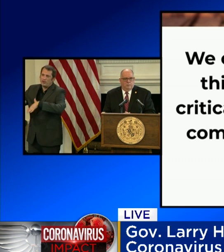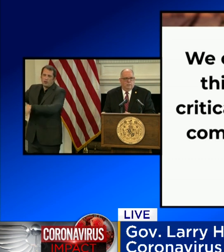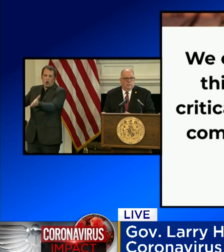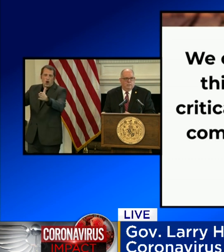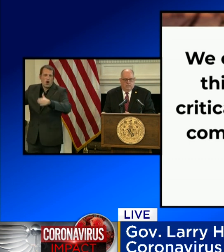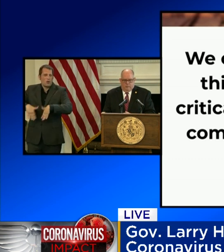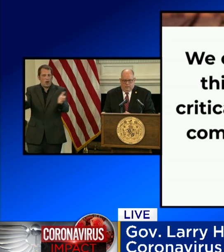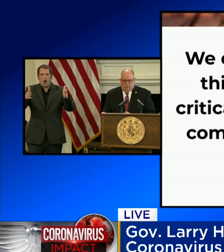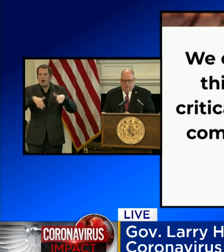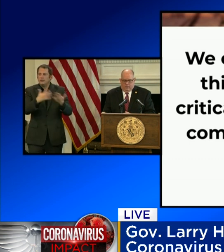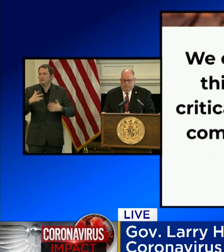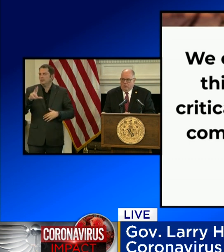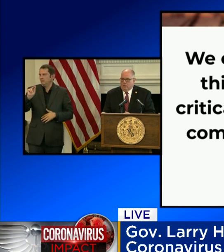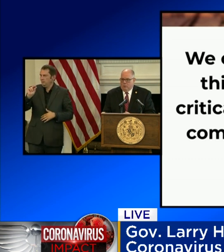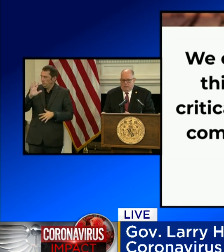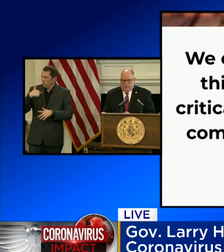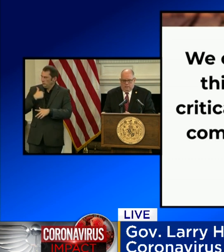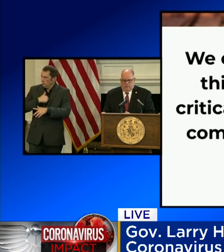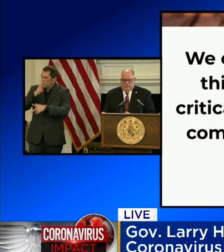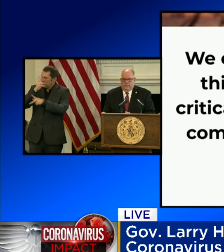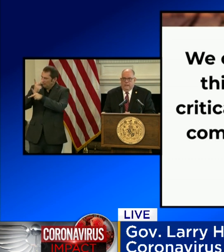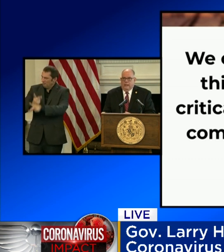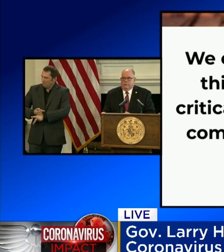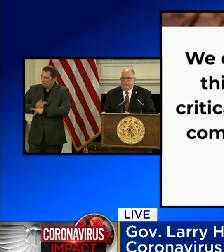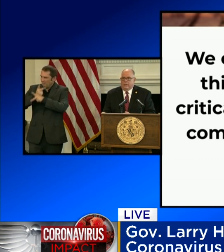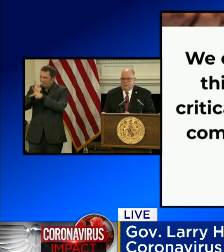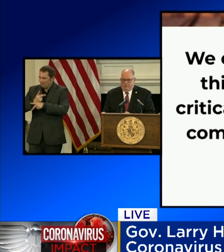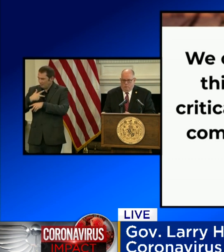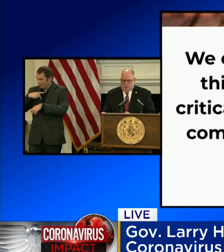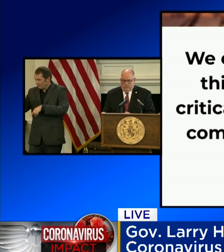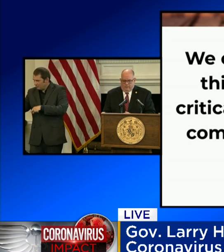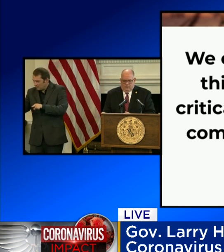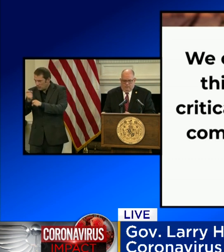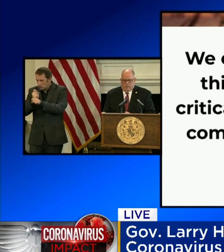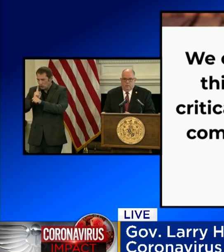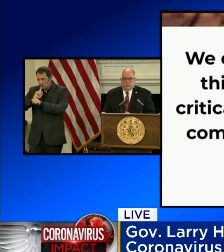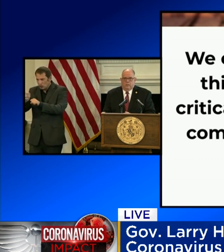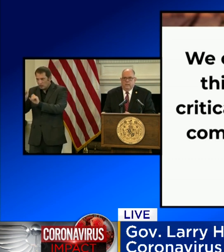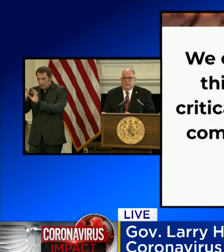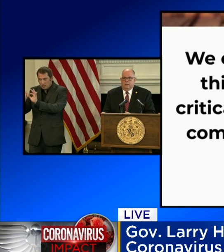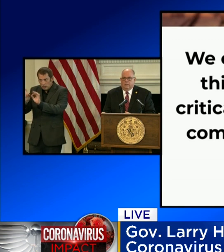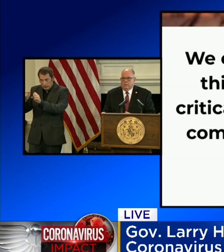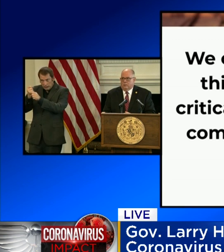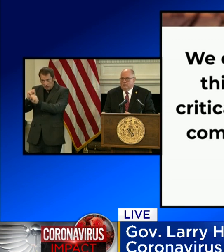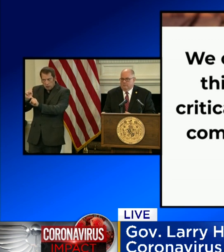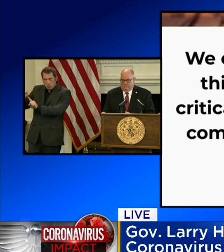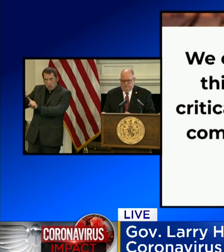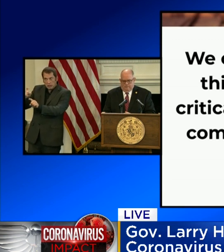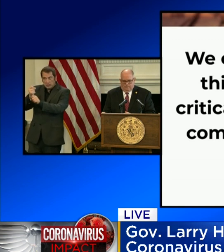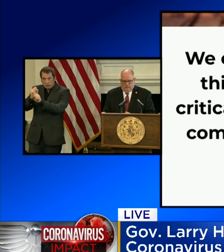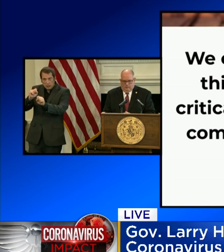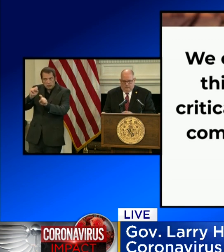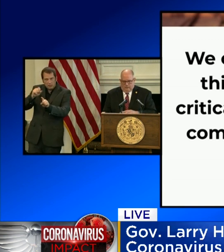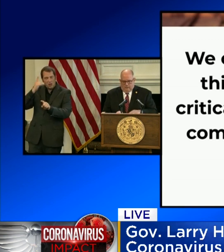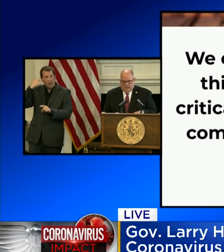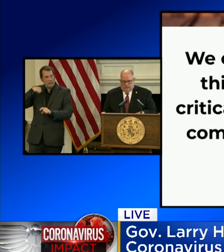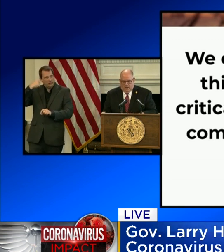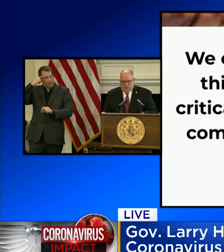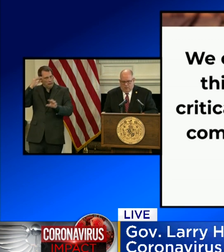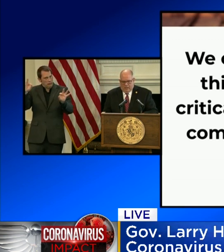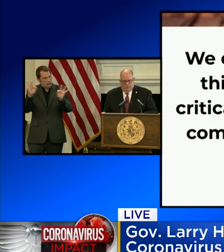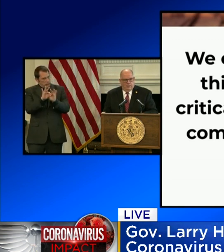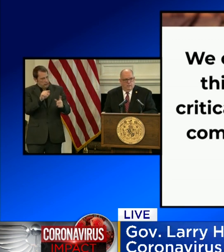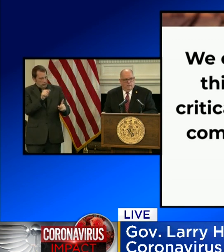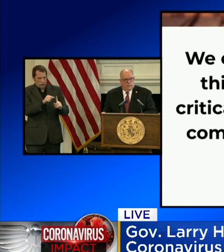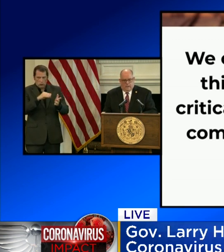critical that we get it right for our communities and for each and every one of our children and our teachers. Dr.